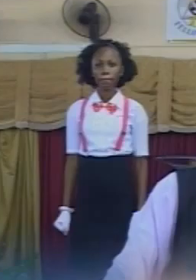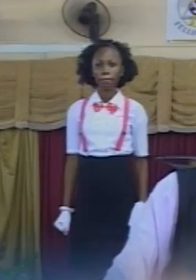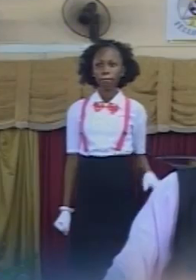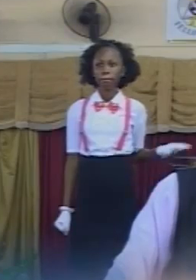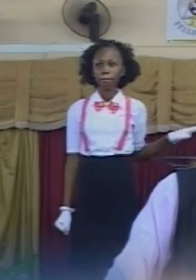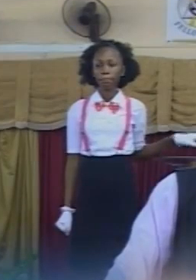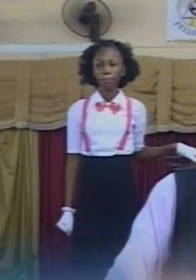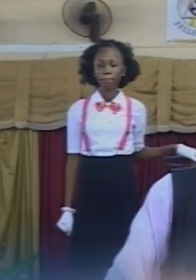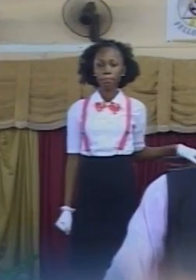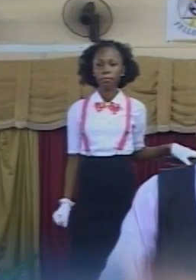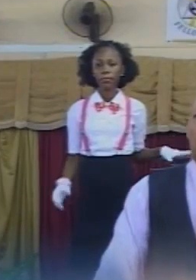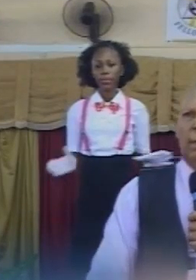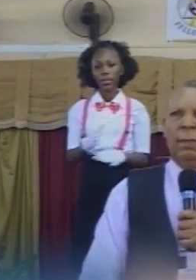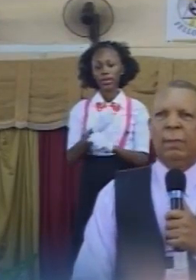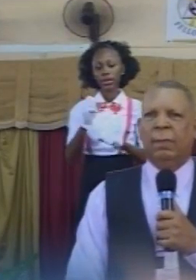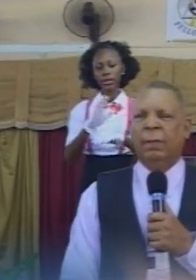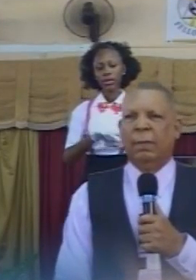I make the call.